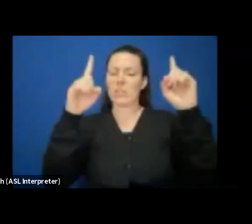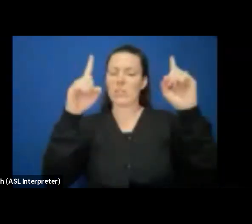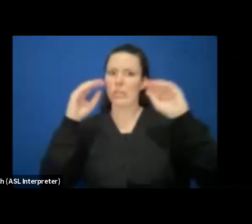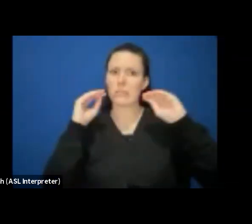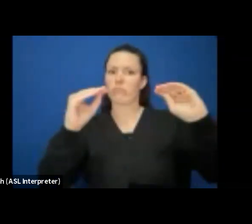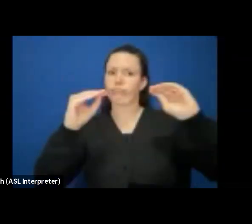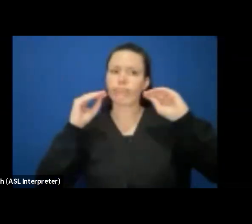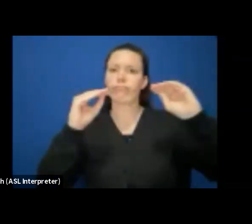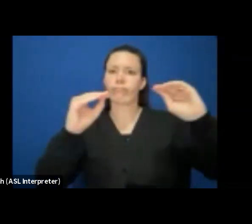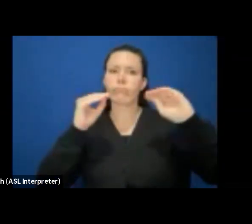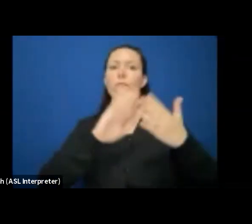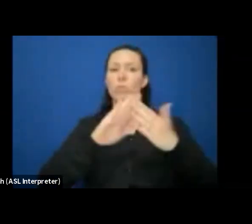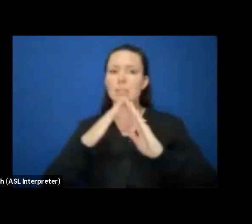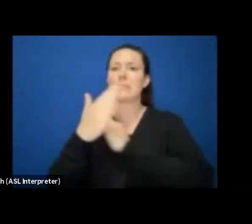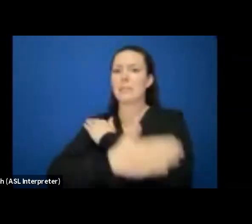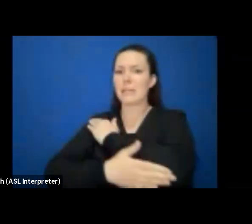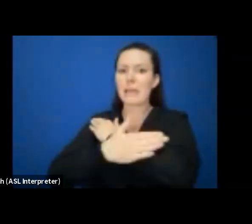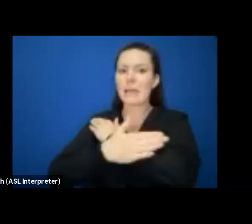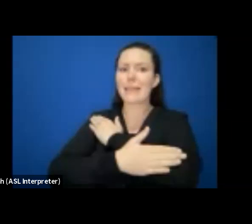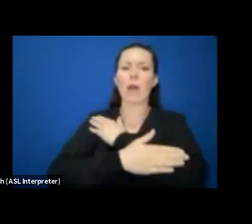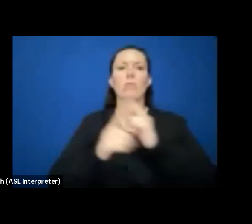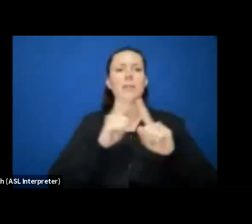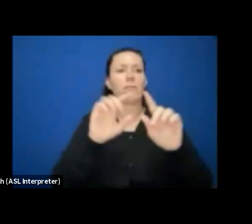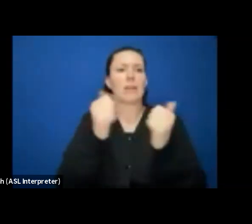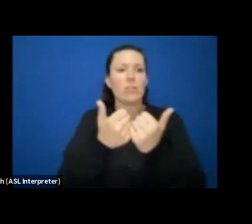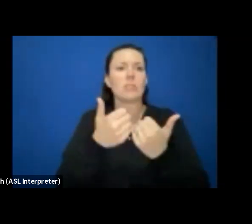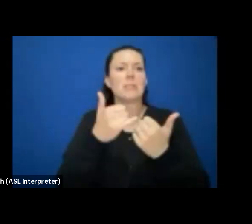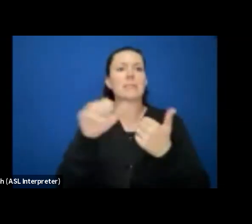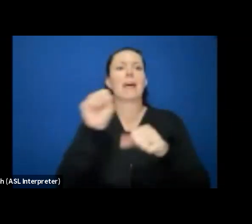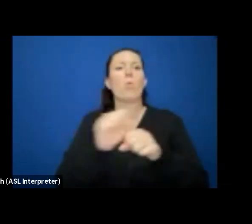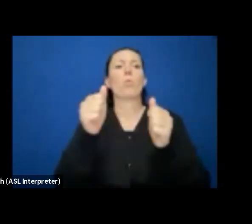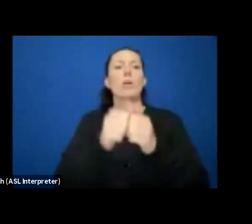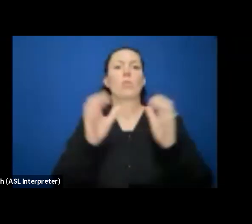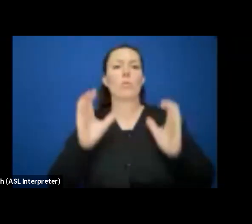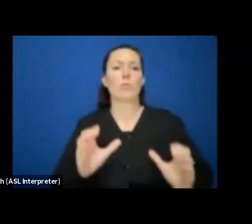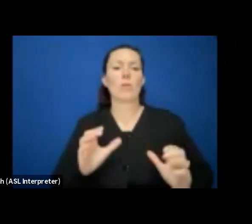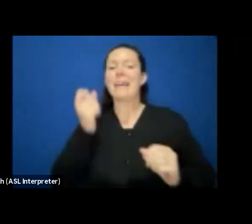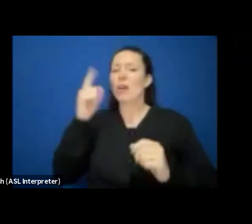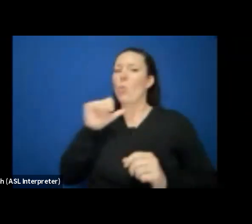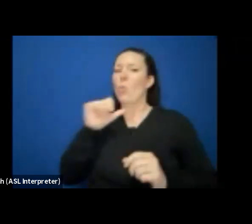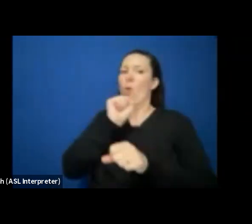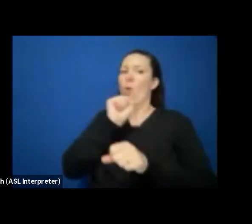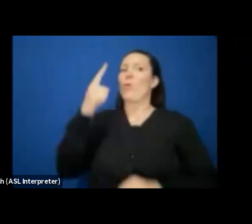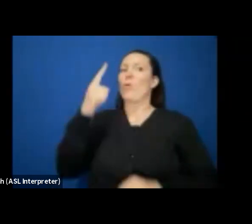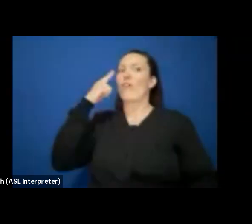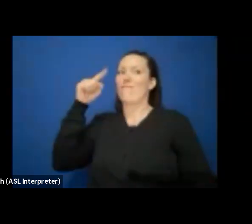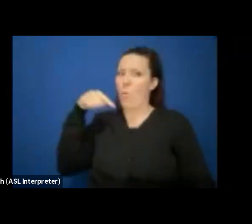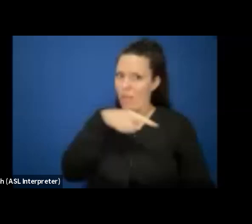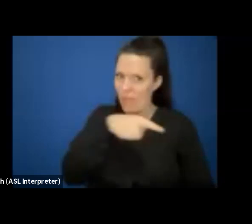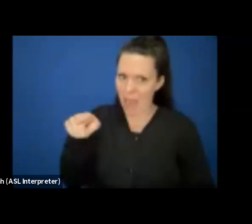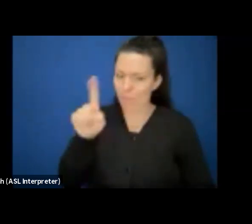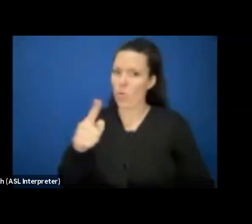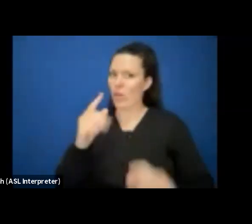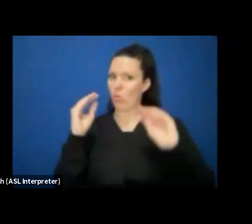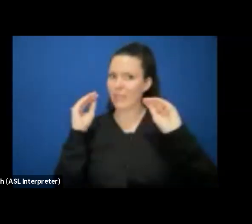authorities, partnerships that we work with the consumers. We don't work for them. We teach them, we guide